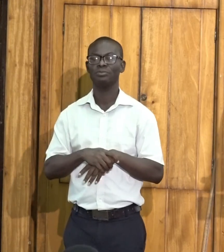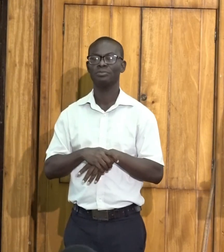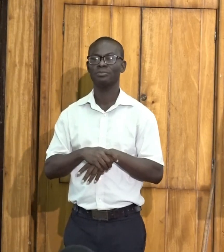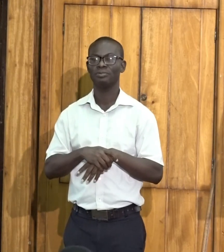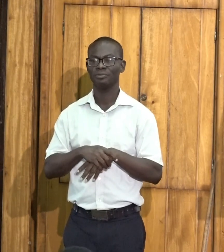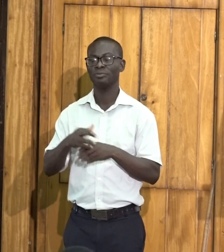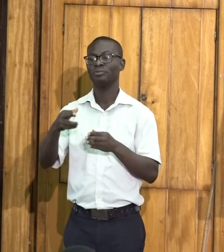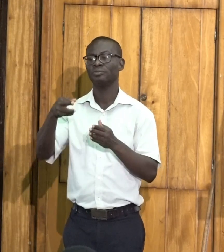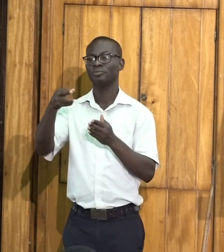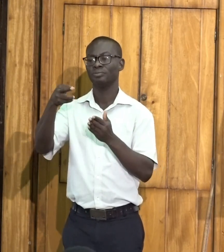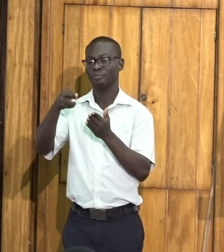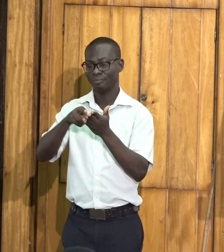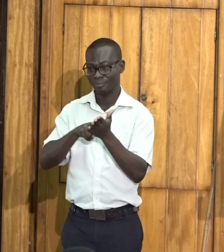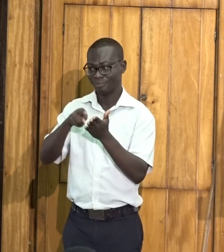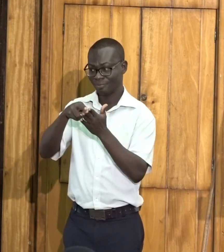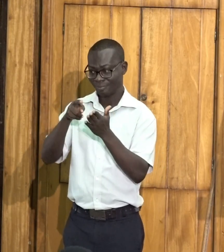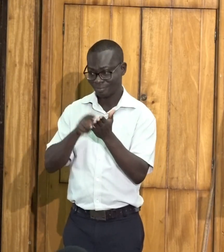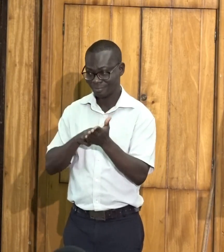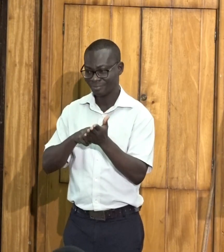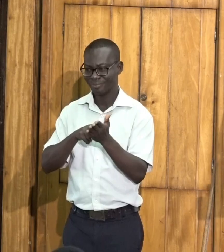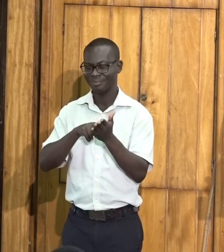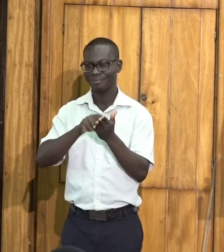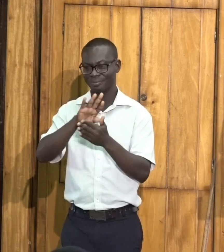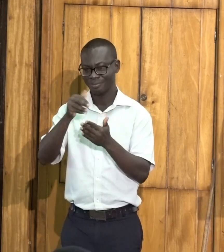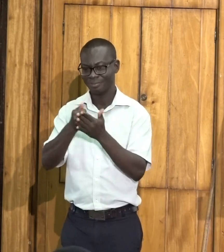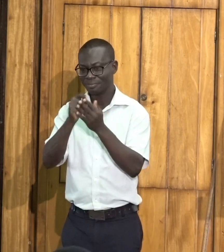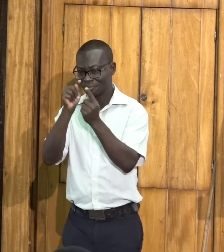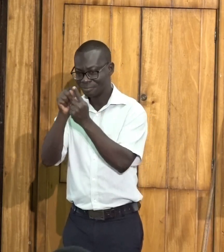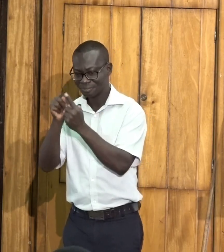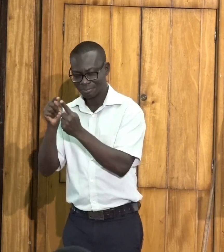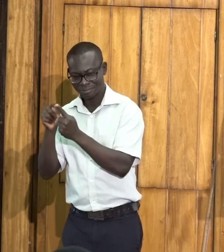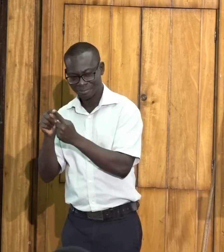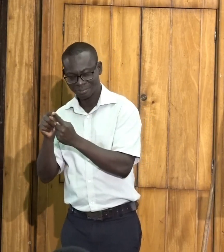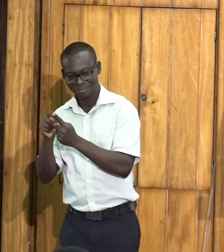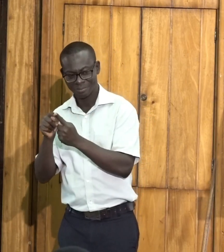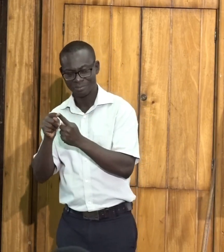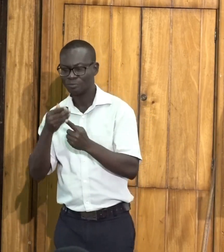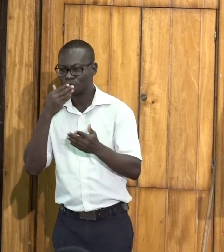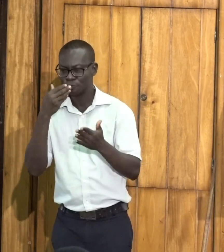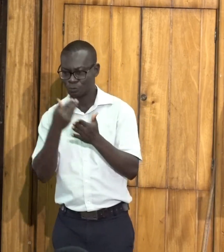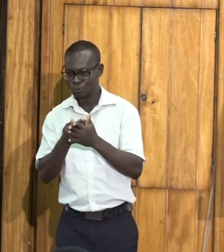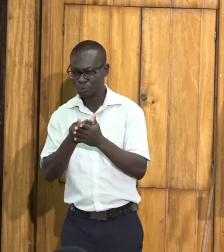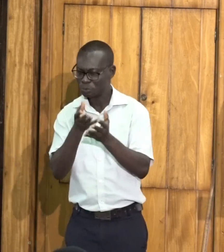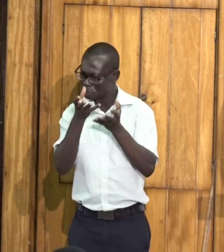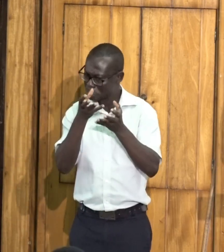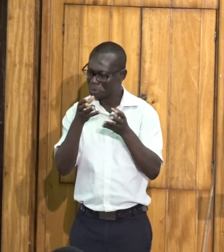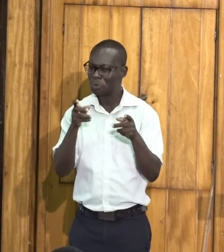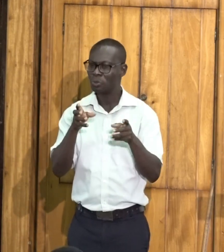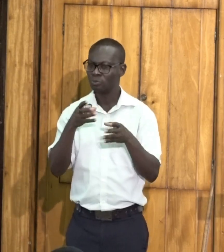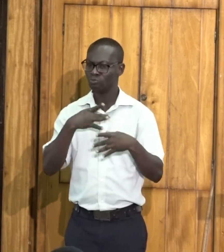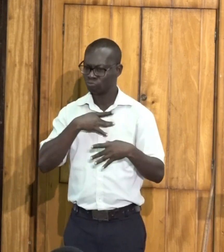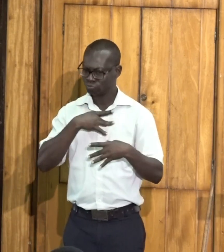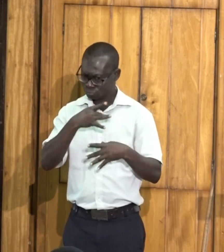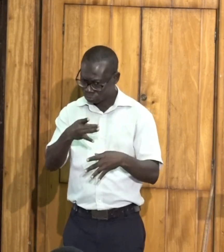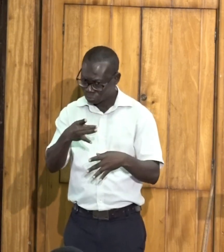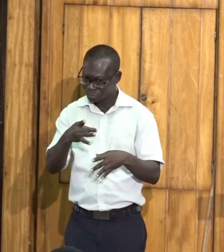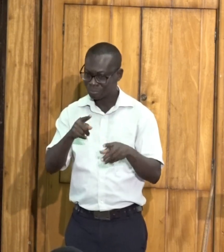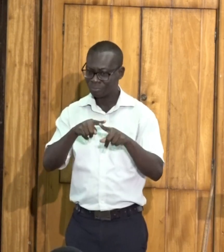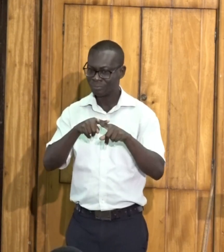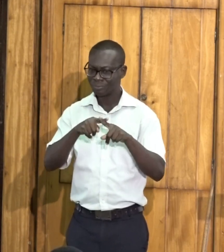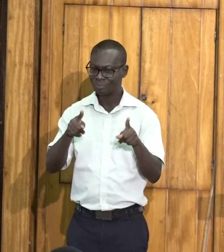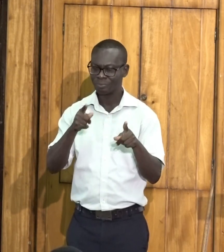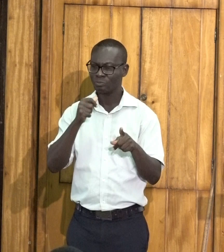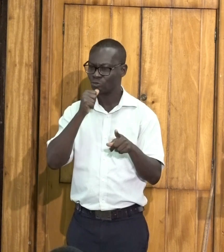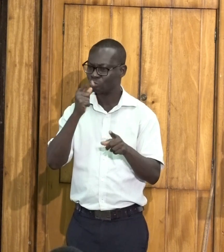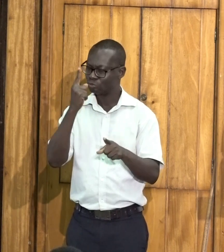the reporting on AHD indicators was subpar, wasn't as good as we wanted to be, which meant we did not